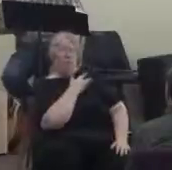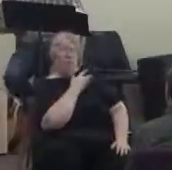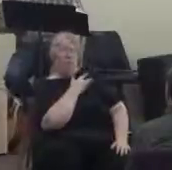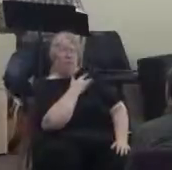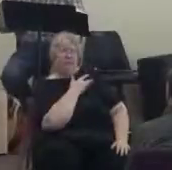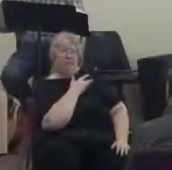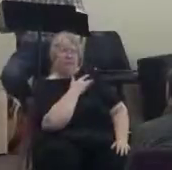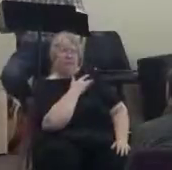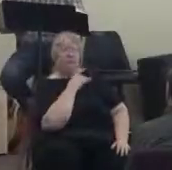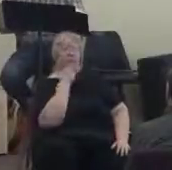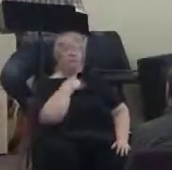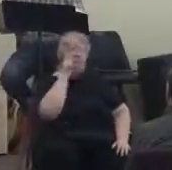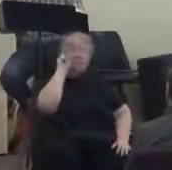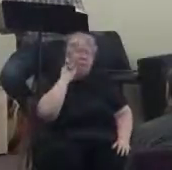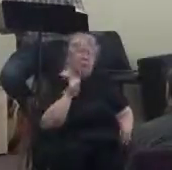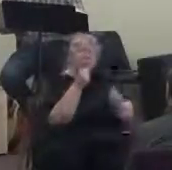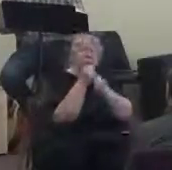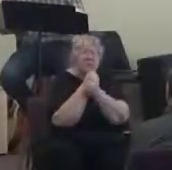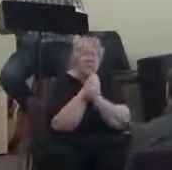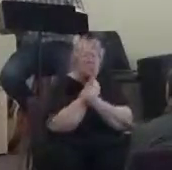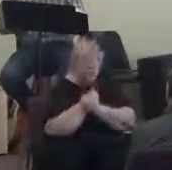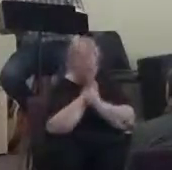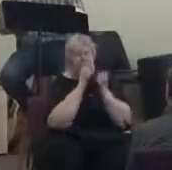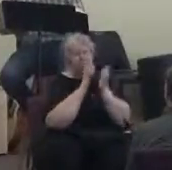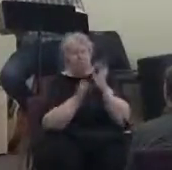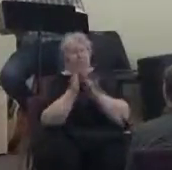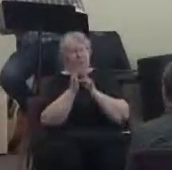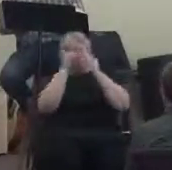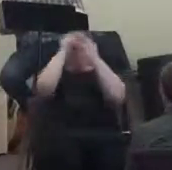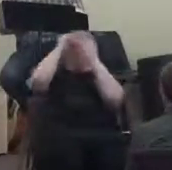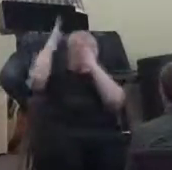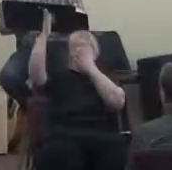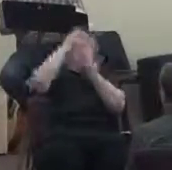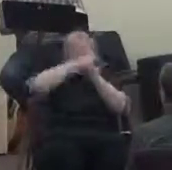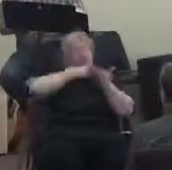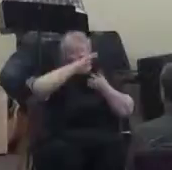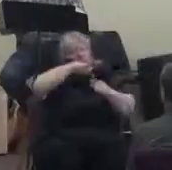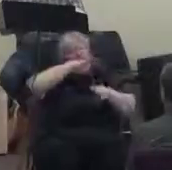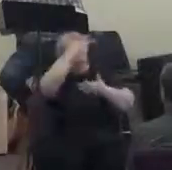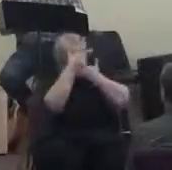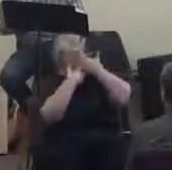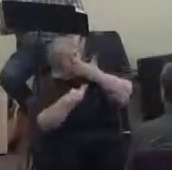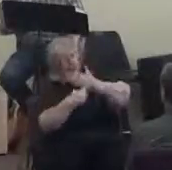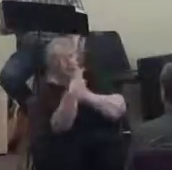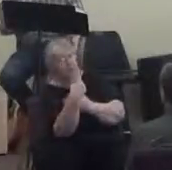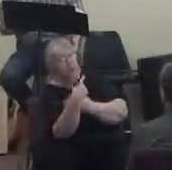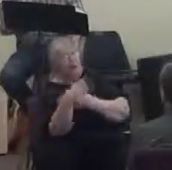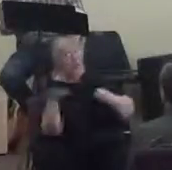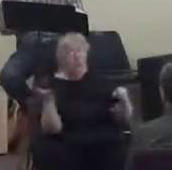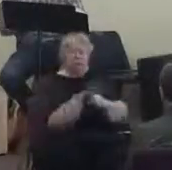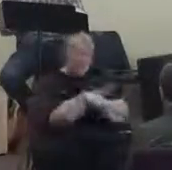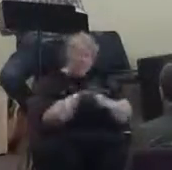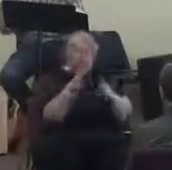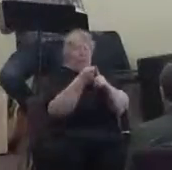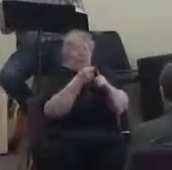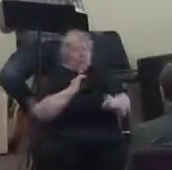We've got to love Jesus, God the Father, the Holy Spirit, completely from our